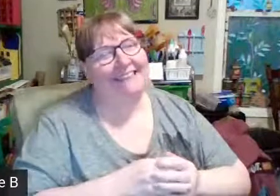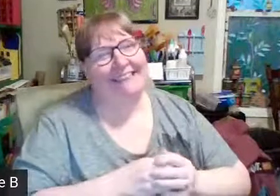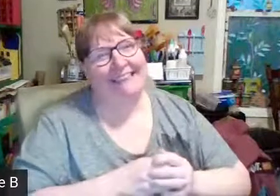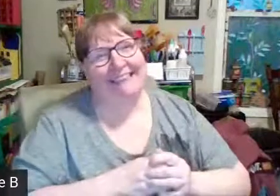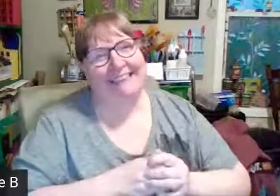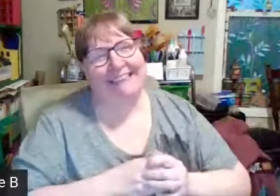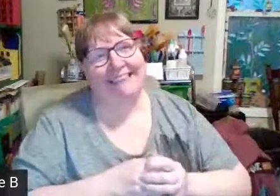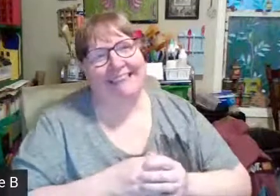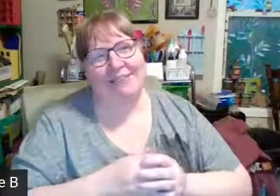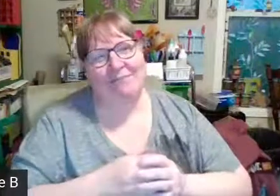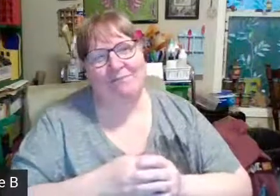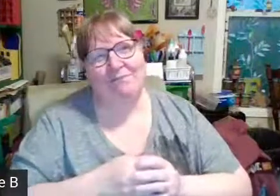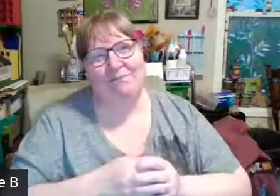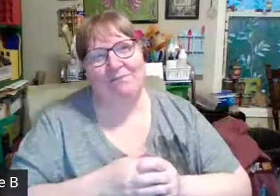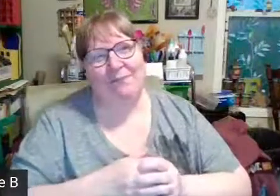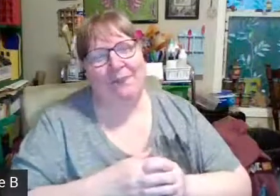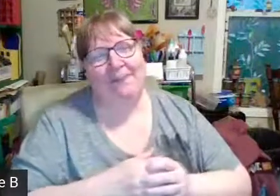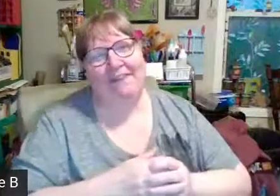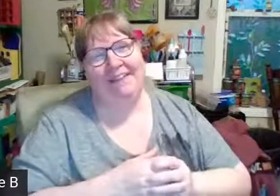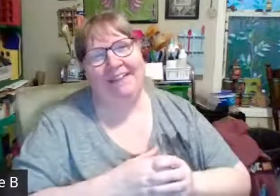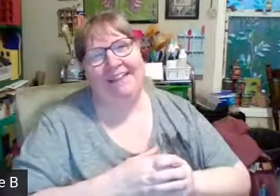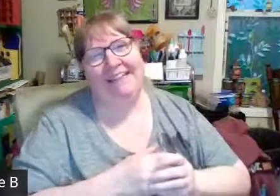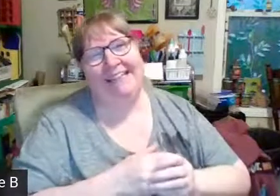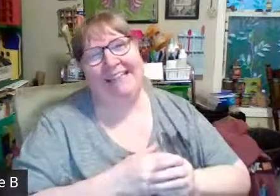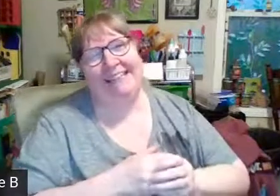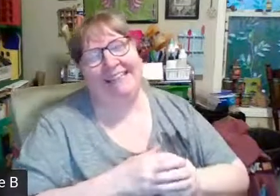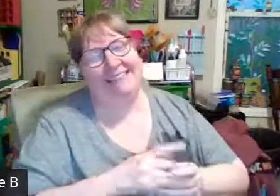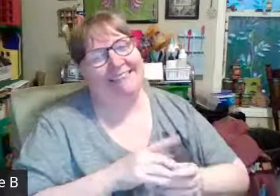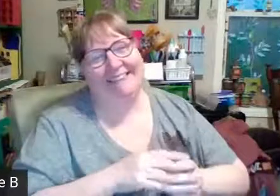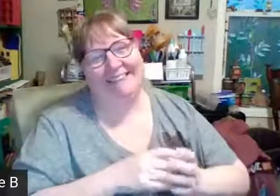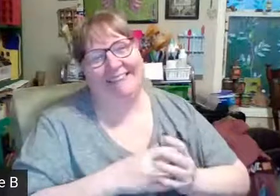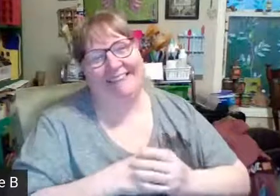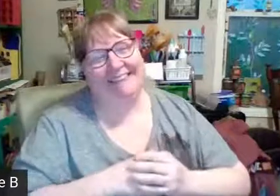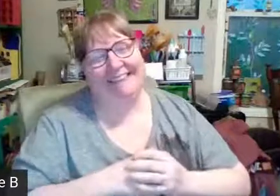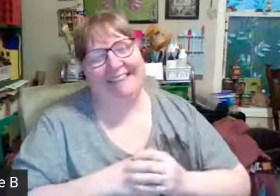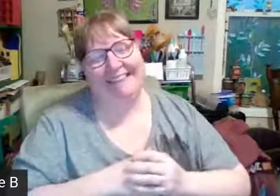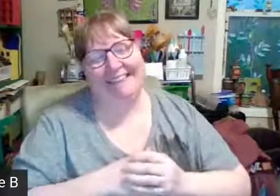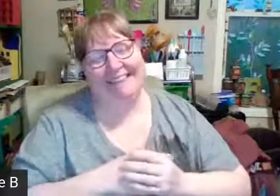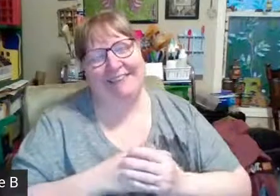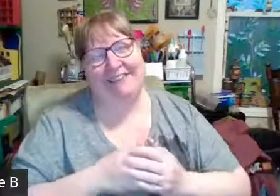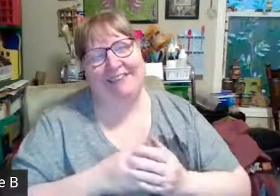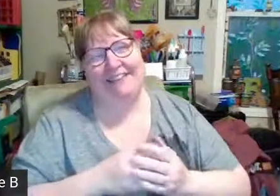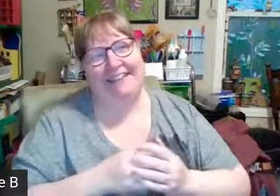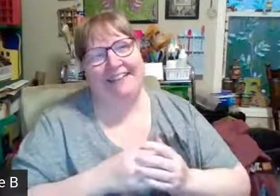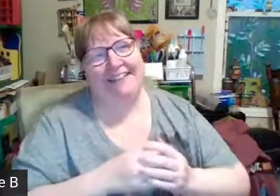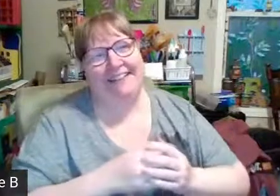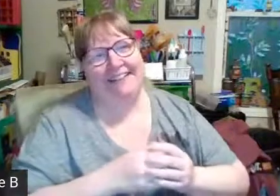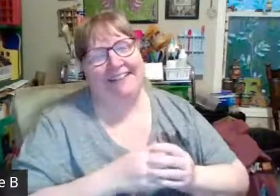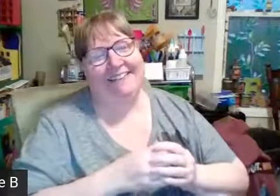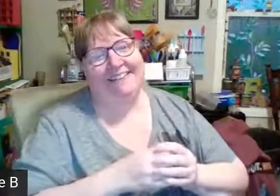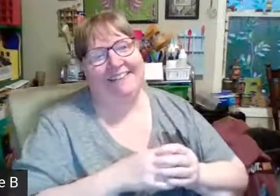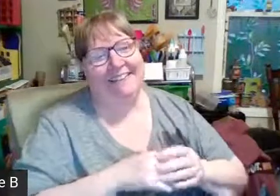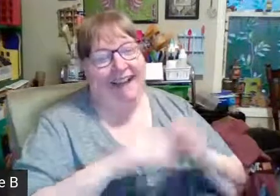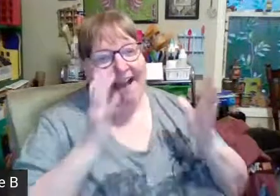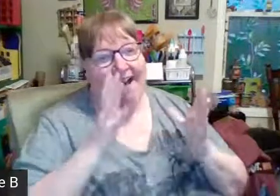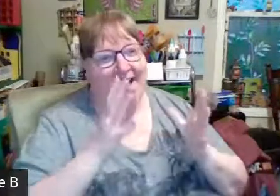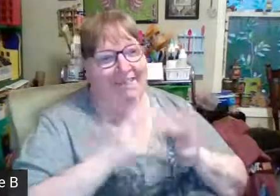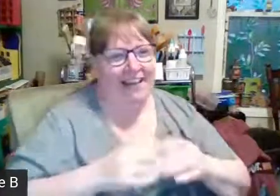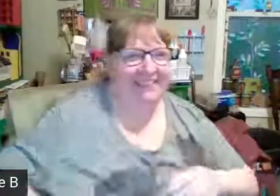This woman can put some food away. I don't even remember what we're having for dinner. We're having chili. It's already in the crock pot. I can smell